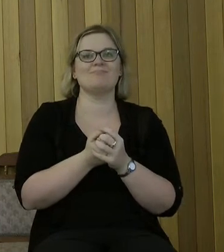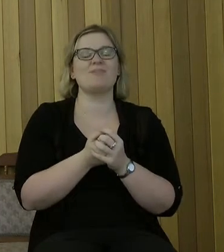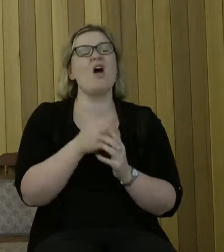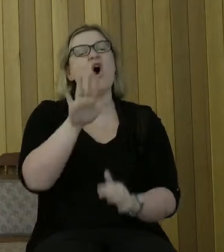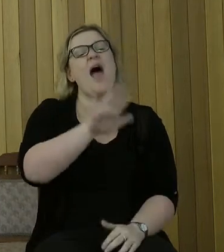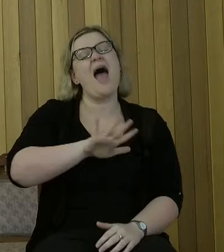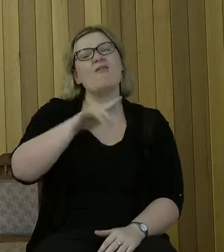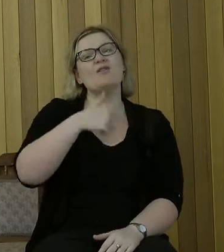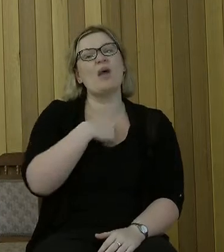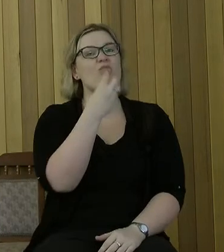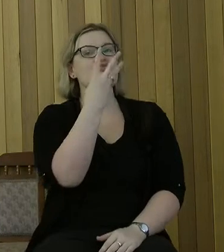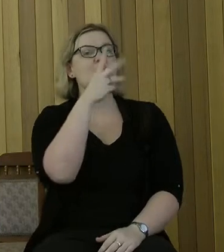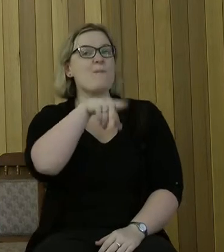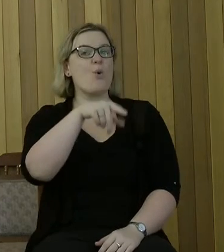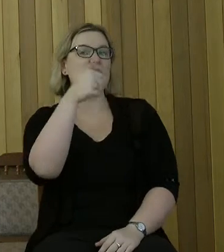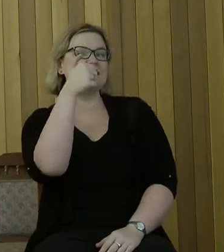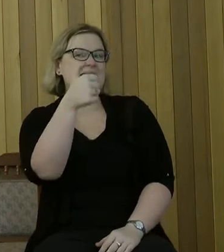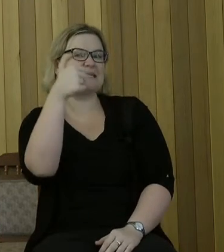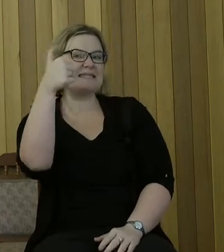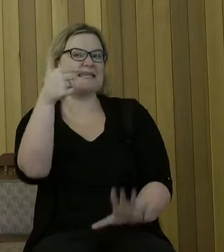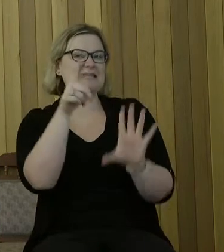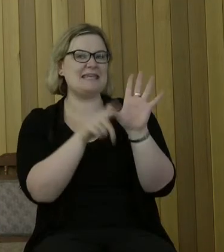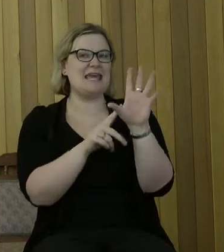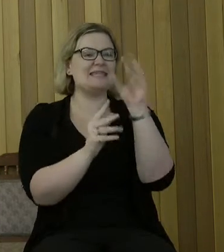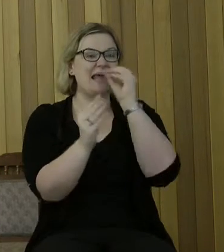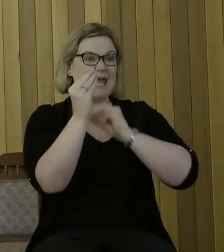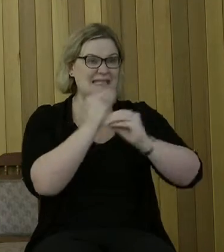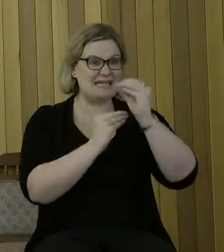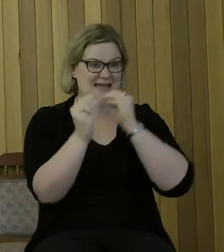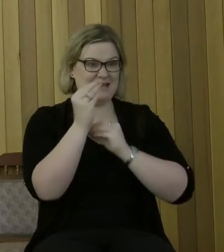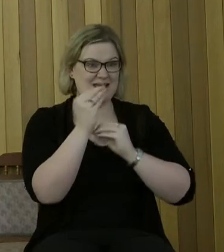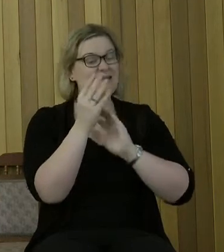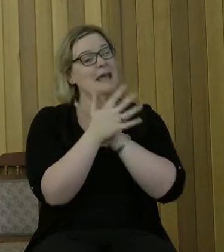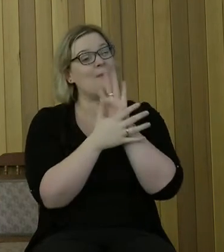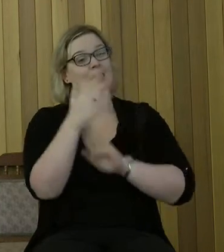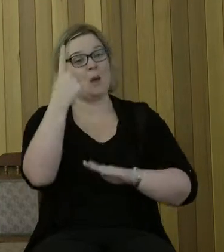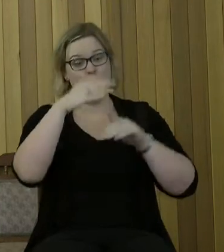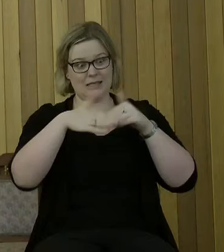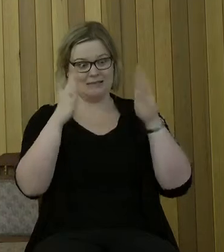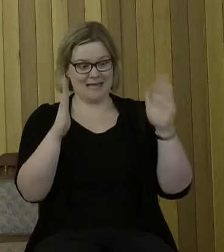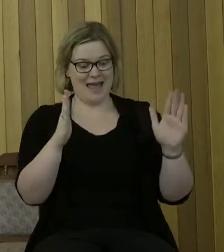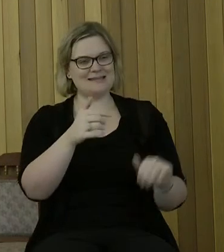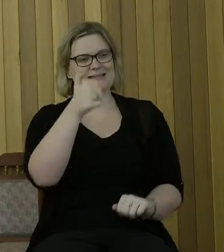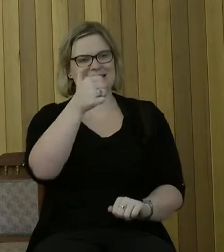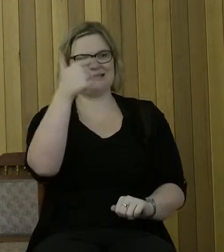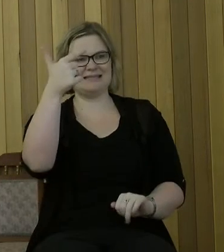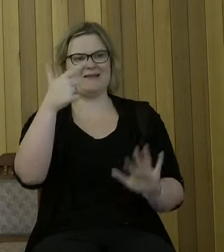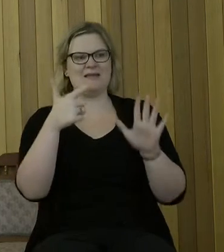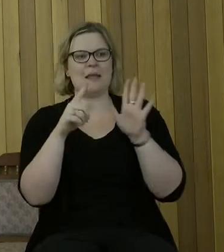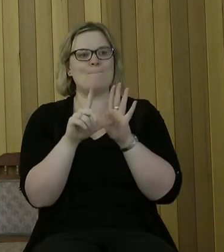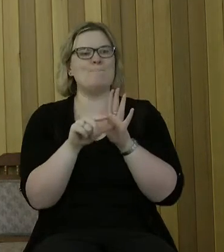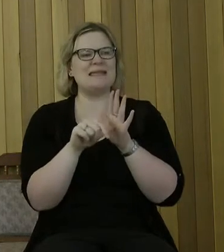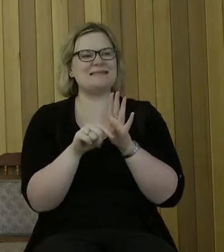On average, we spend 3.66 years eating. That's about 67 minutes a